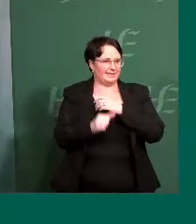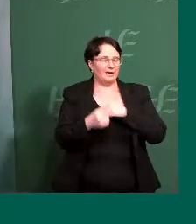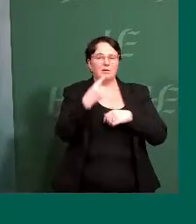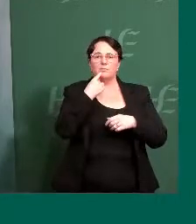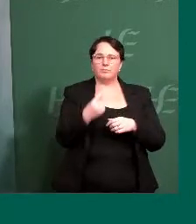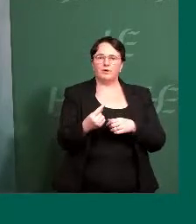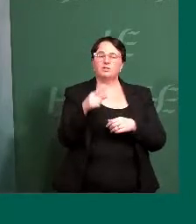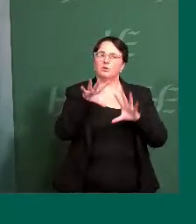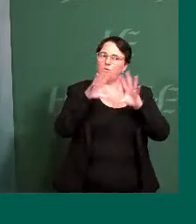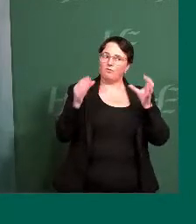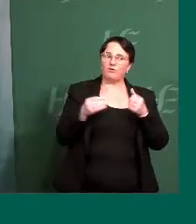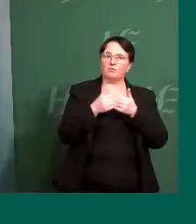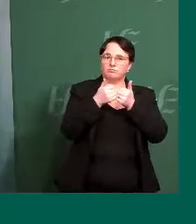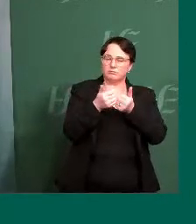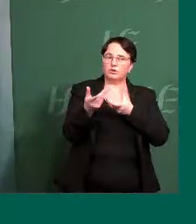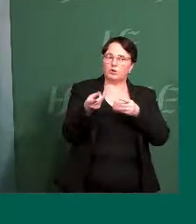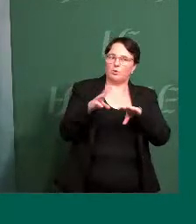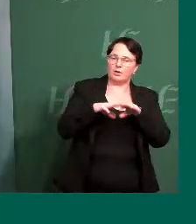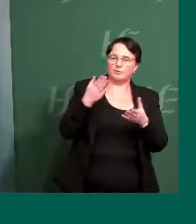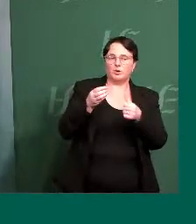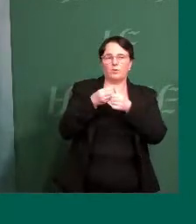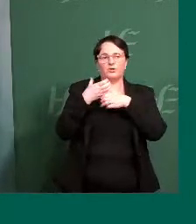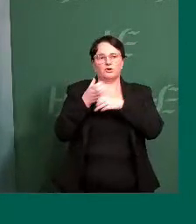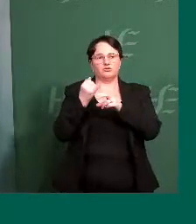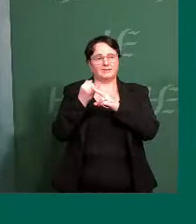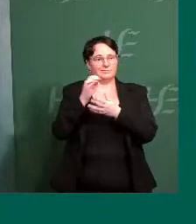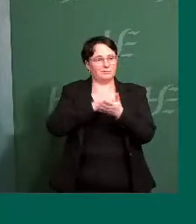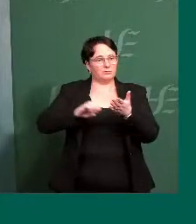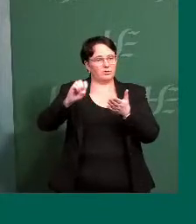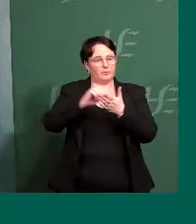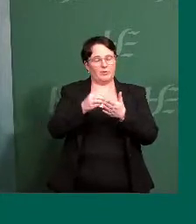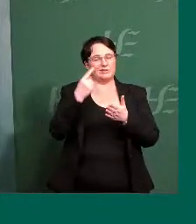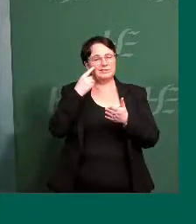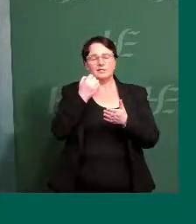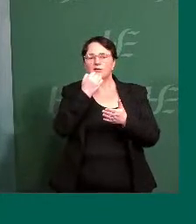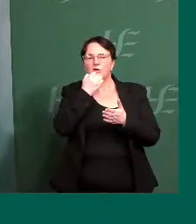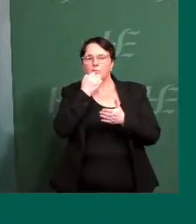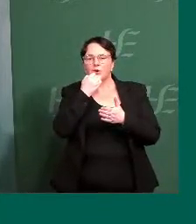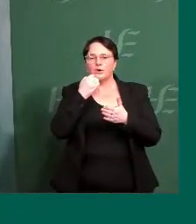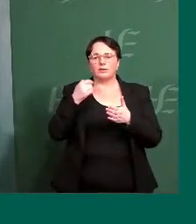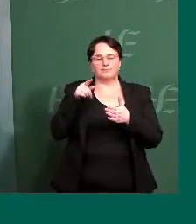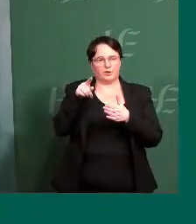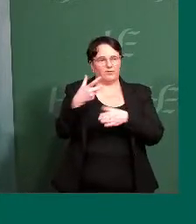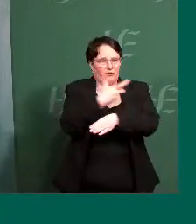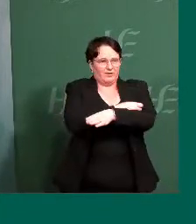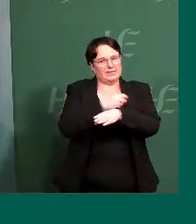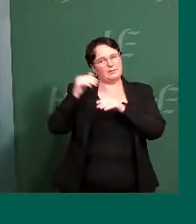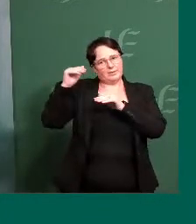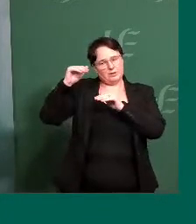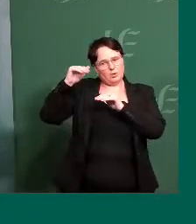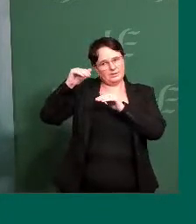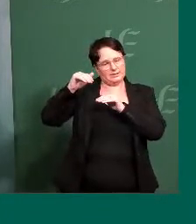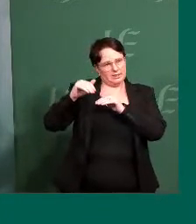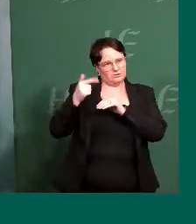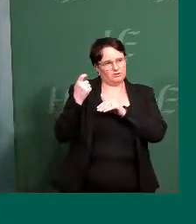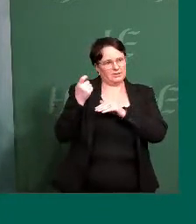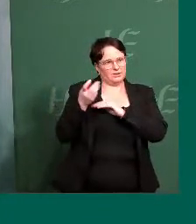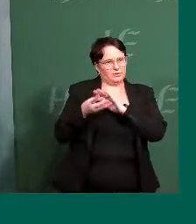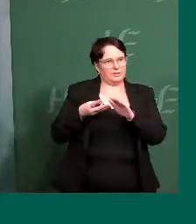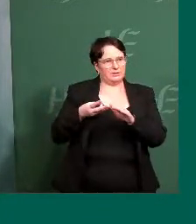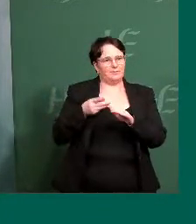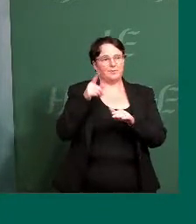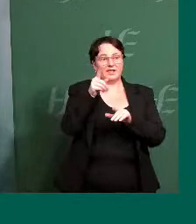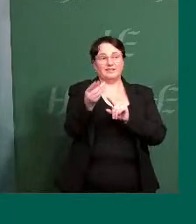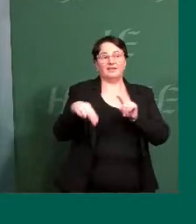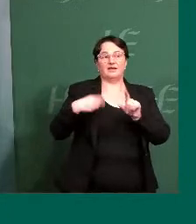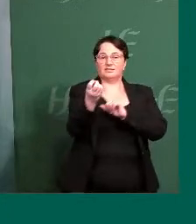continuing to perform very well across Europe, but we have seen a reduction in recent weeks. So again, there's a piece just in terms of